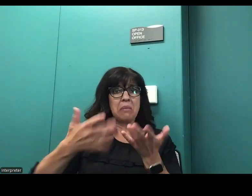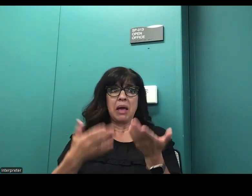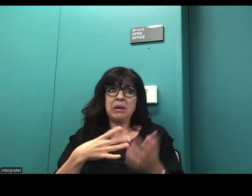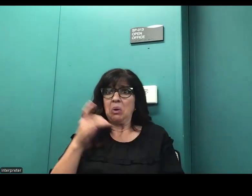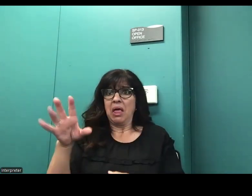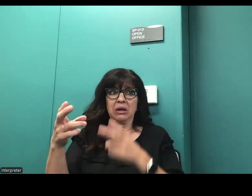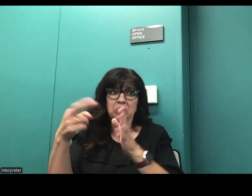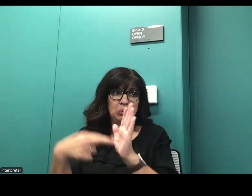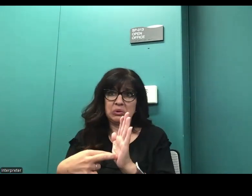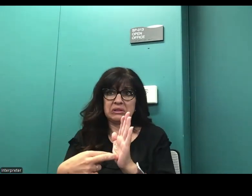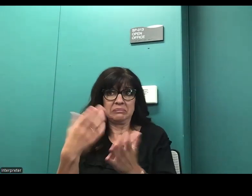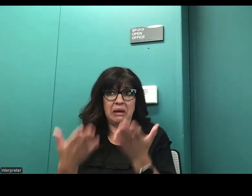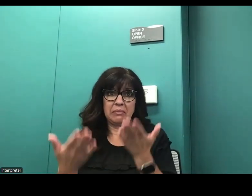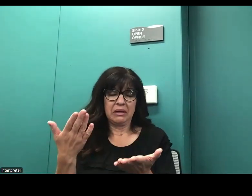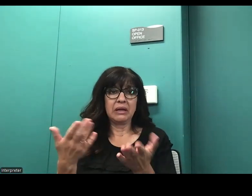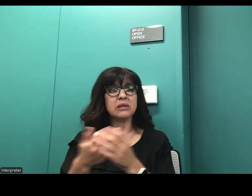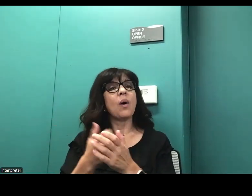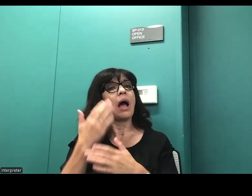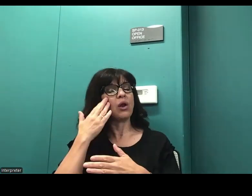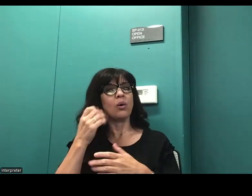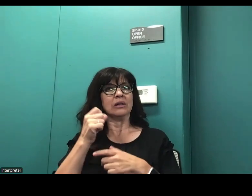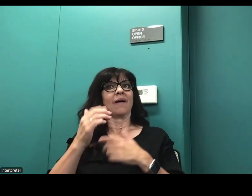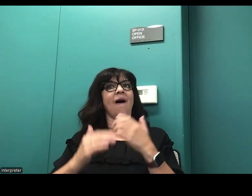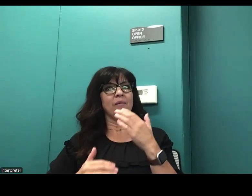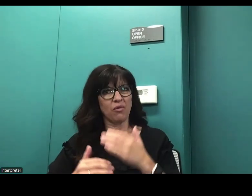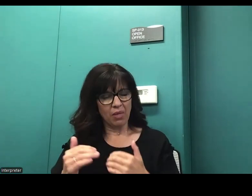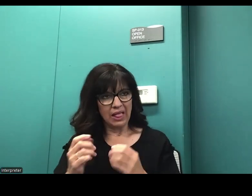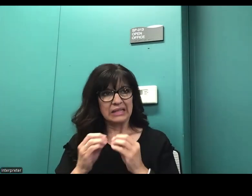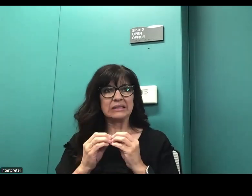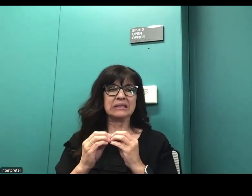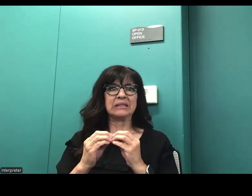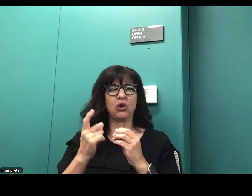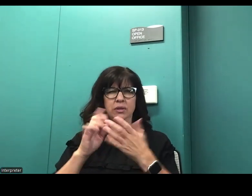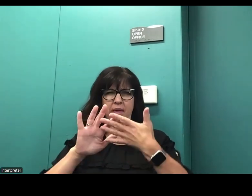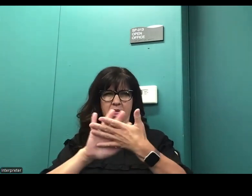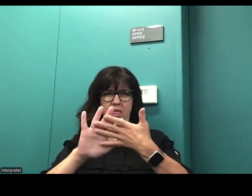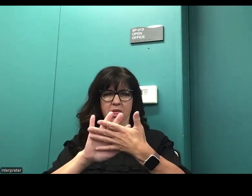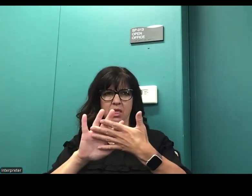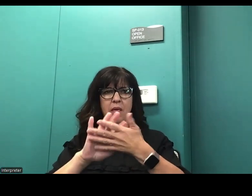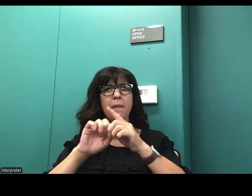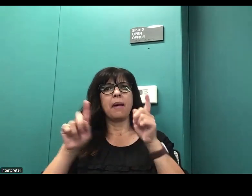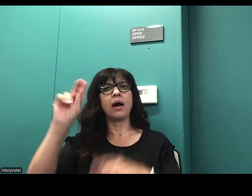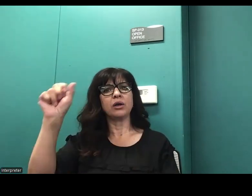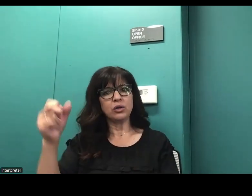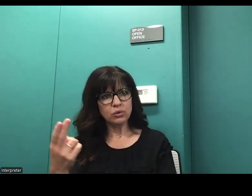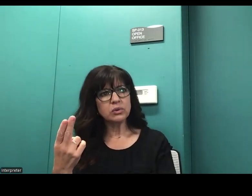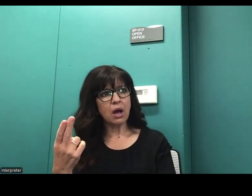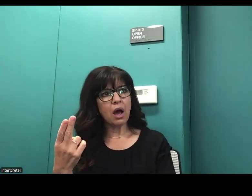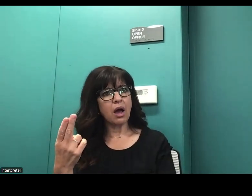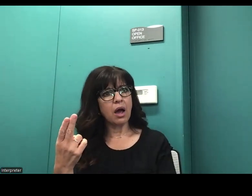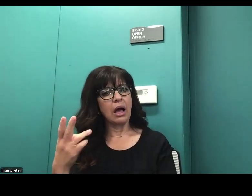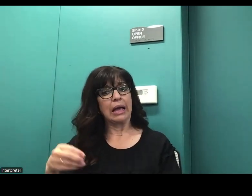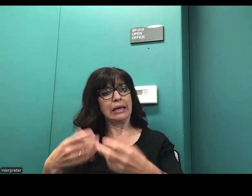like those rules. And so I know that it's uncomfortable for it to be fuzzy, but Utah gives